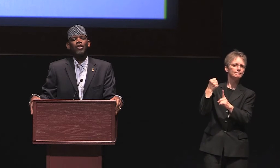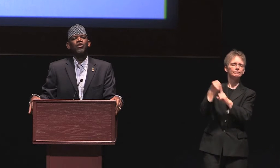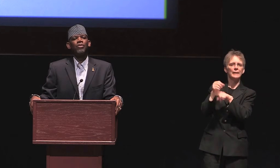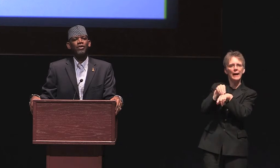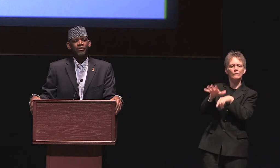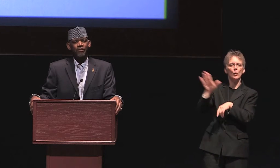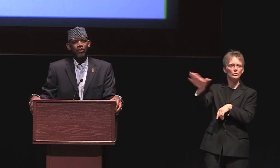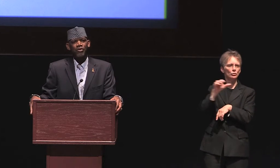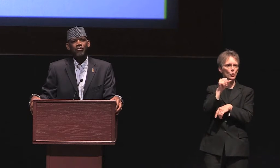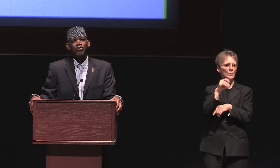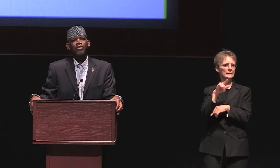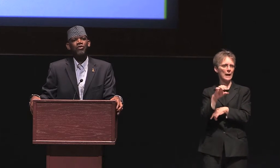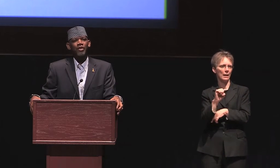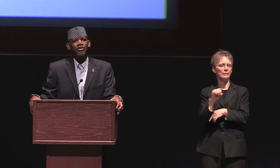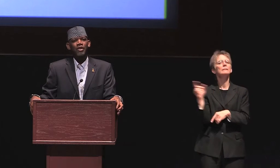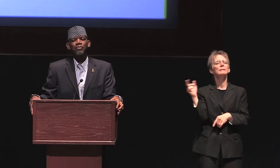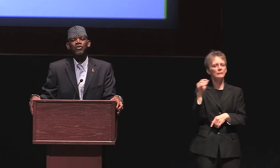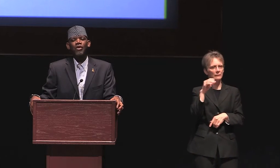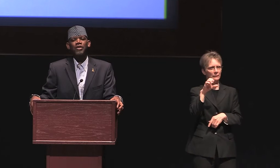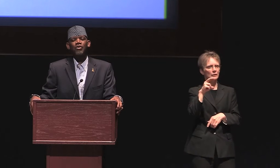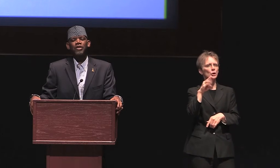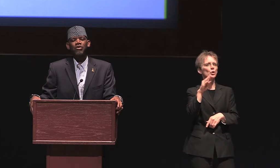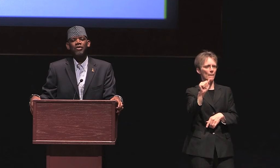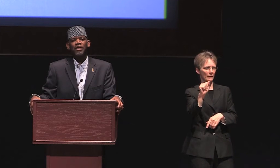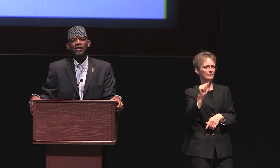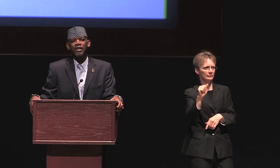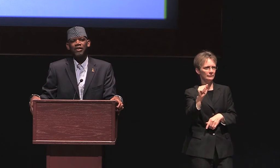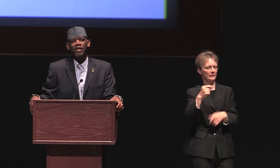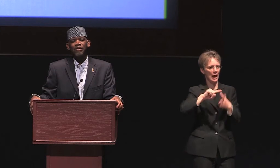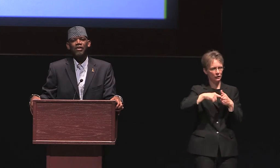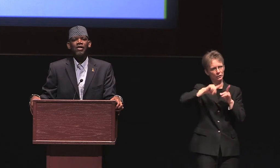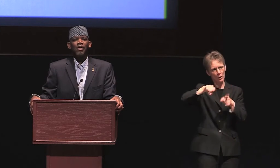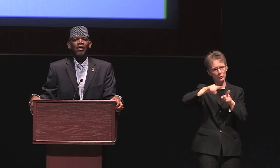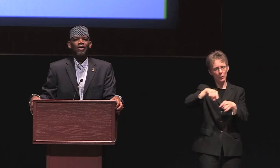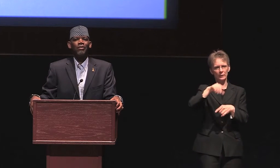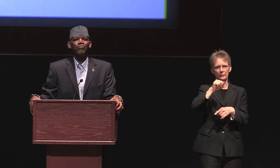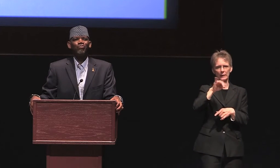styles? Cuba. Cuba's the most influential. I started going to Cuba in 1987.